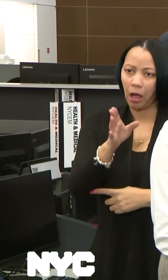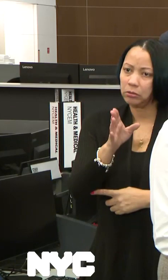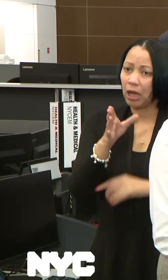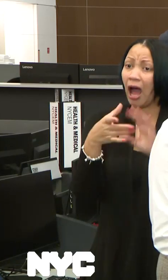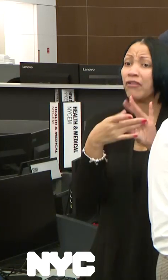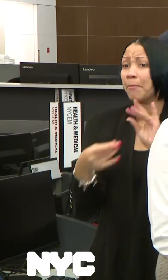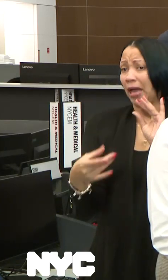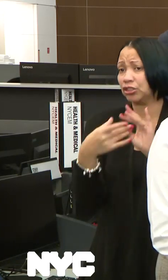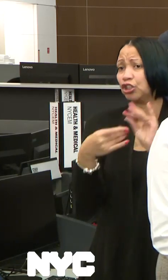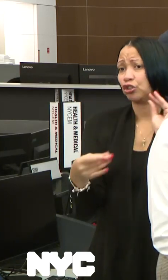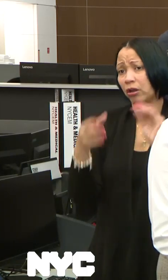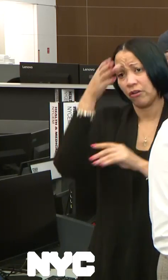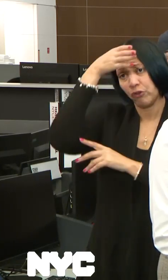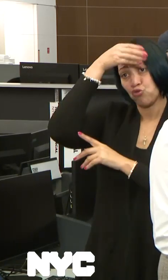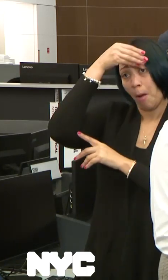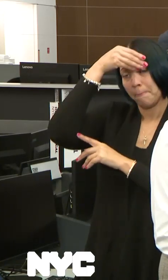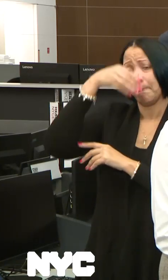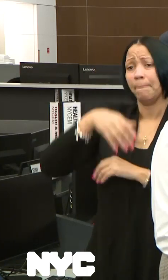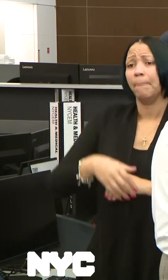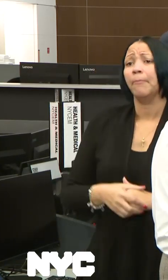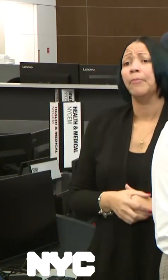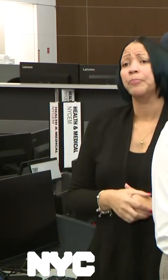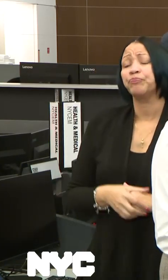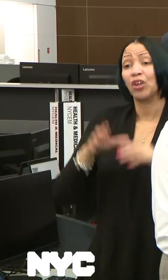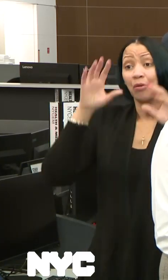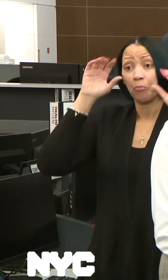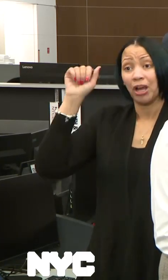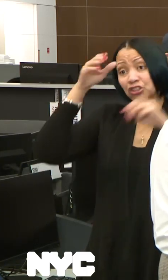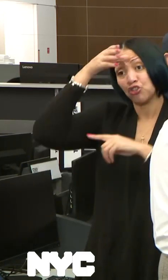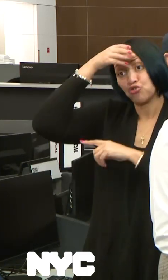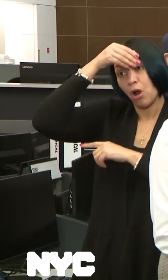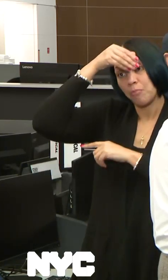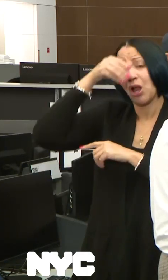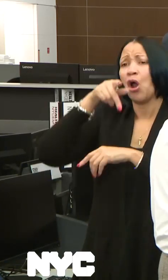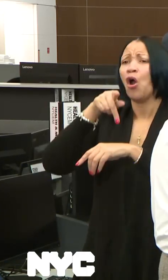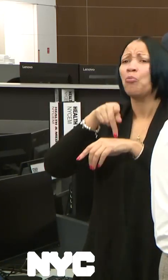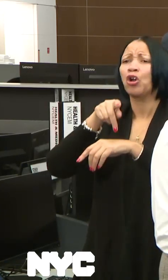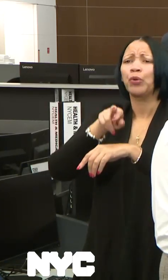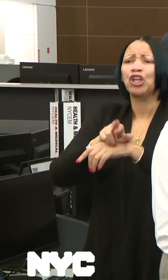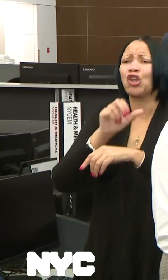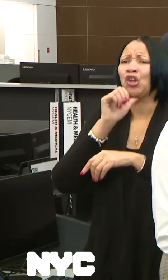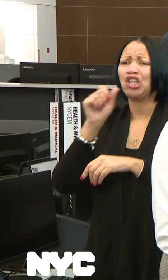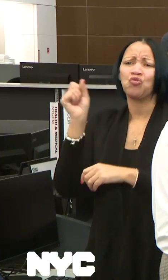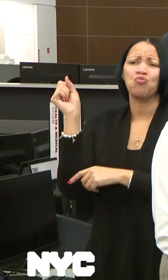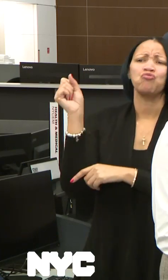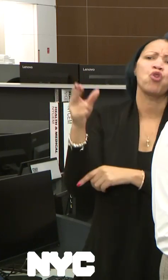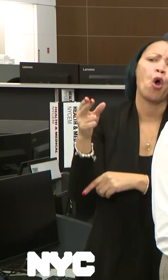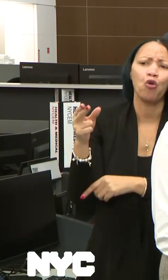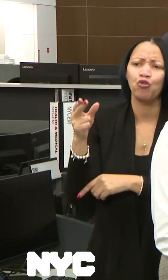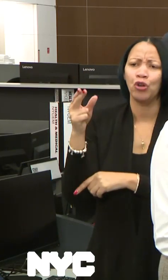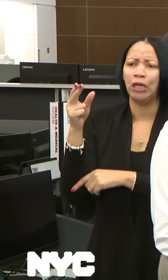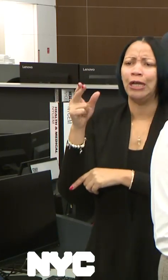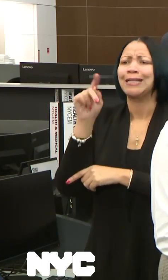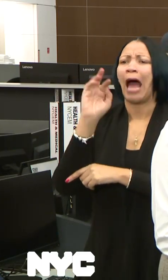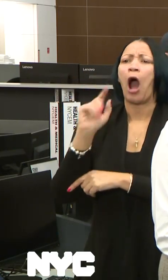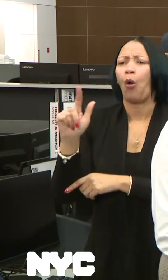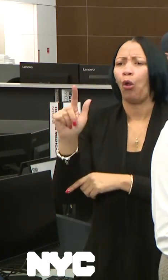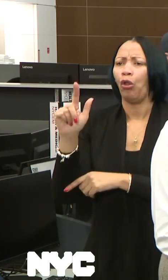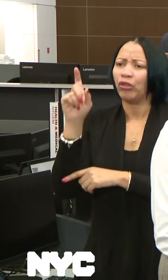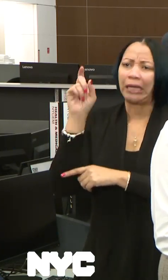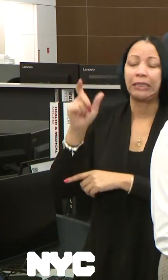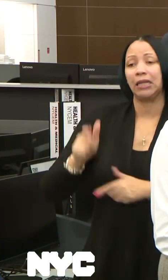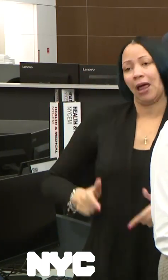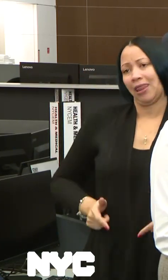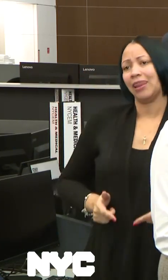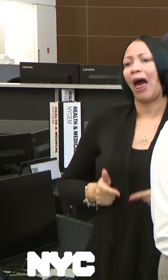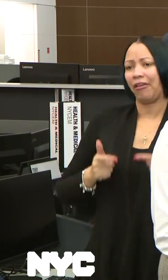for President Trump. Mr. President, Puerto Ricans don't need you to throw them paper towels. They need you to throw them a